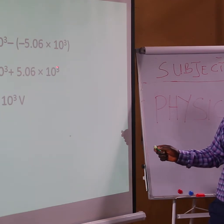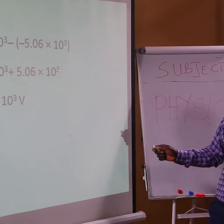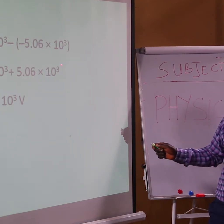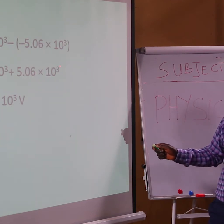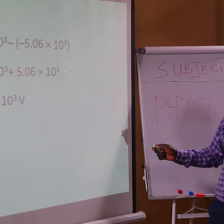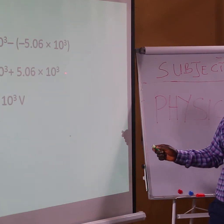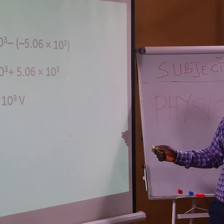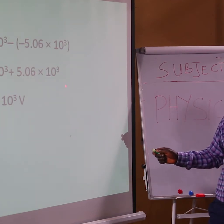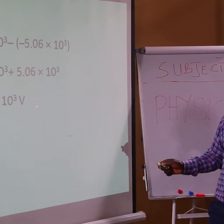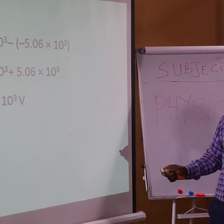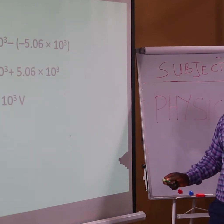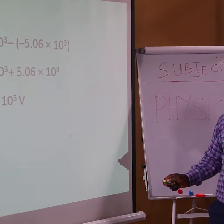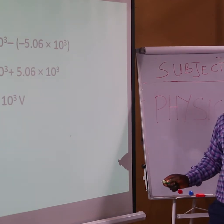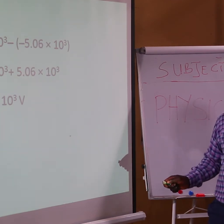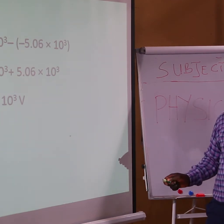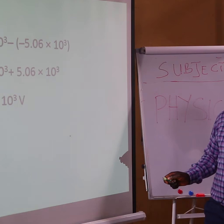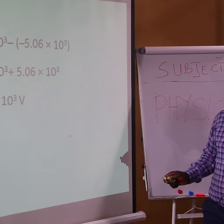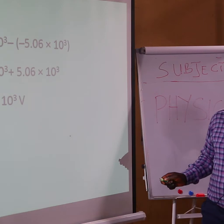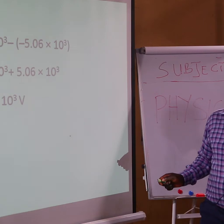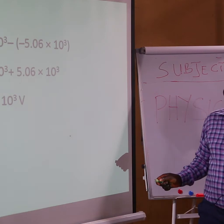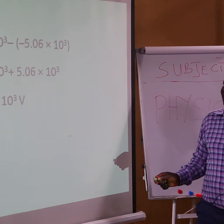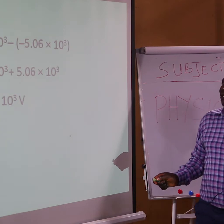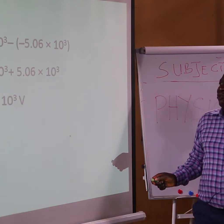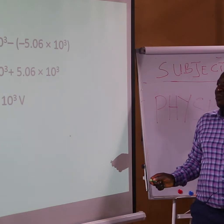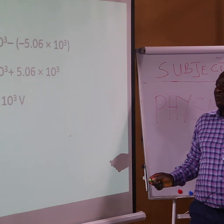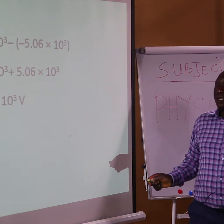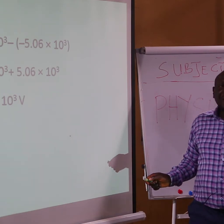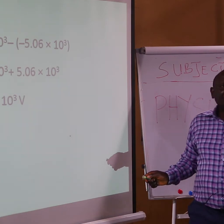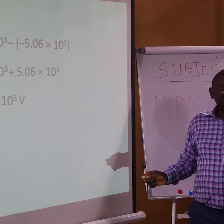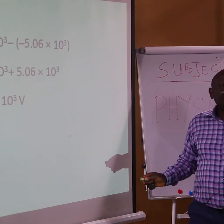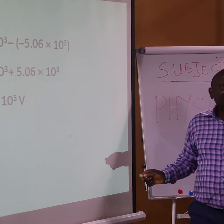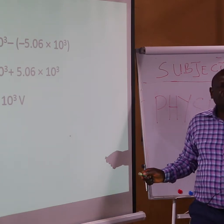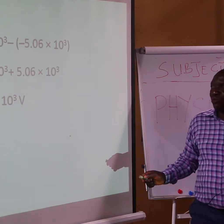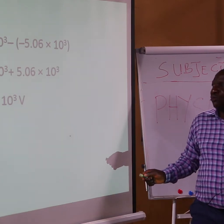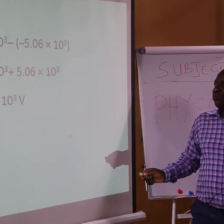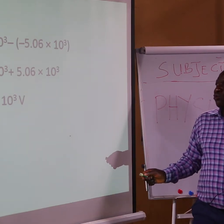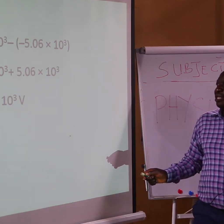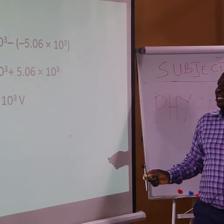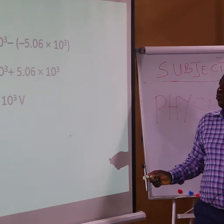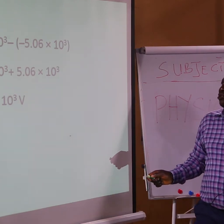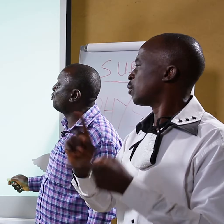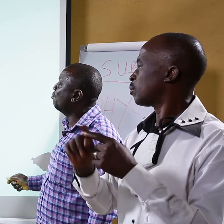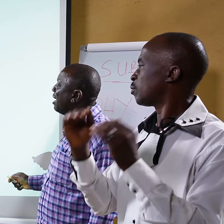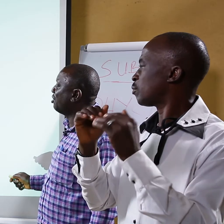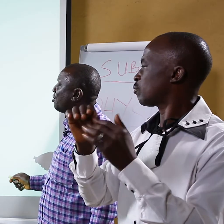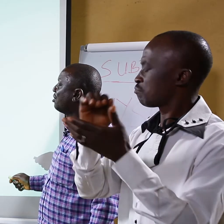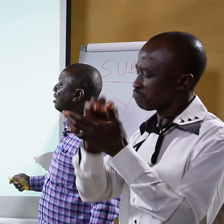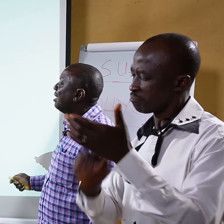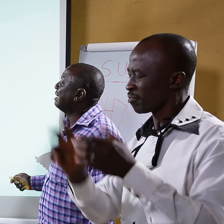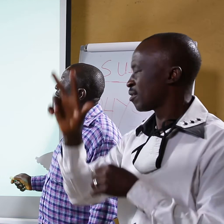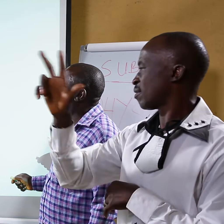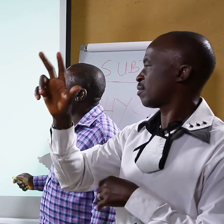5.06 times 10 raised to power 3. And finally, our answer will be Vpq to be equals to